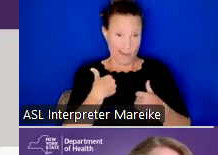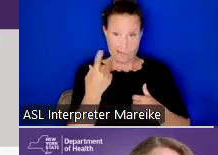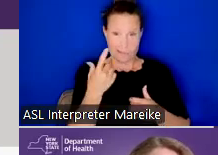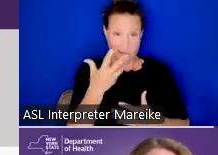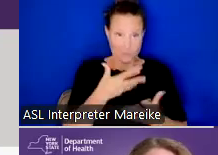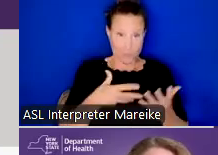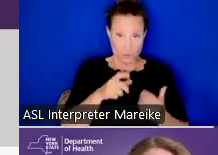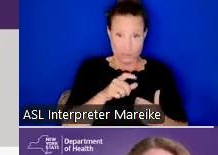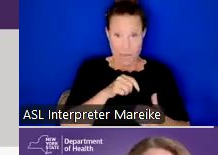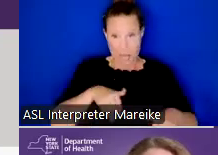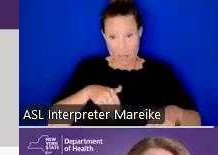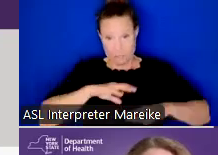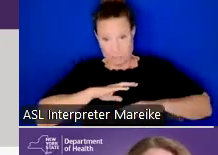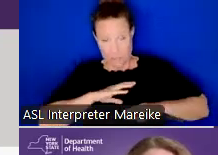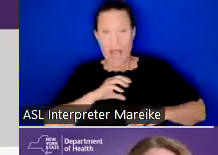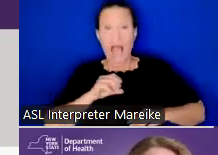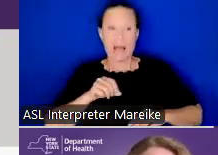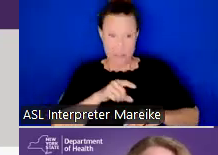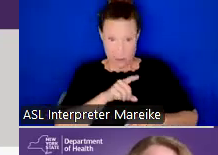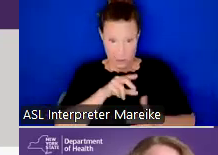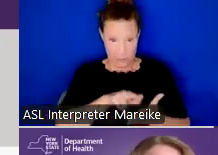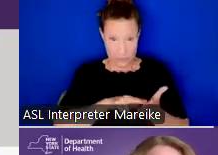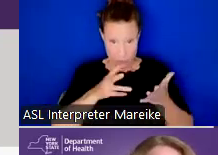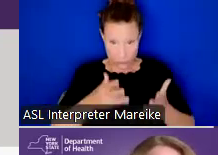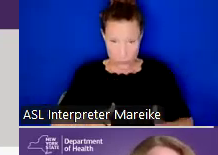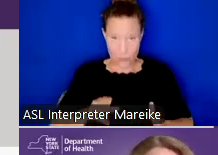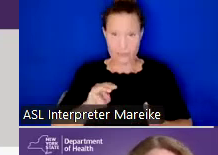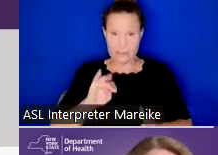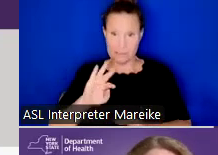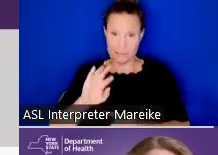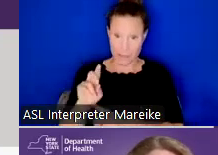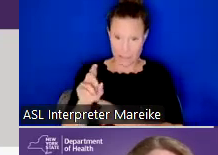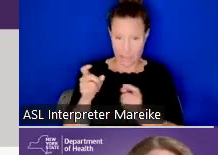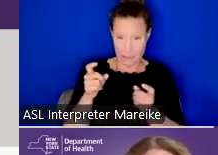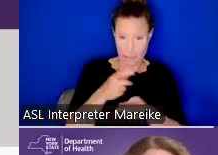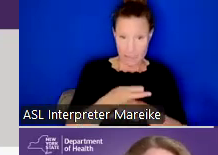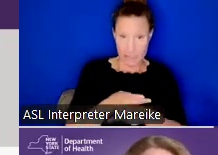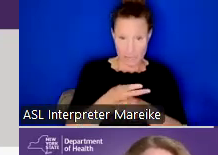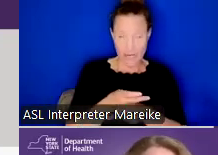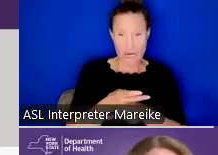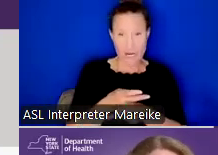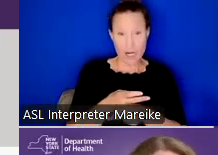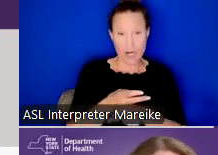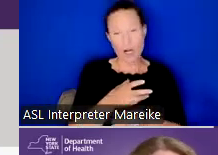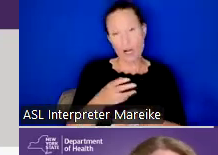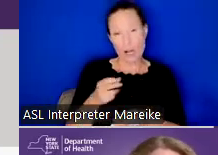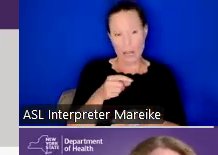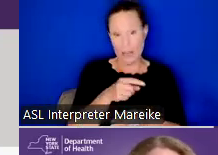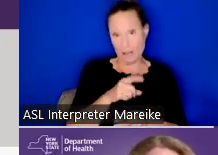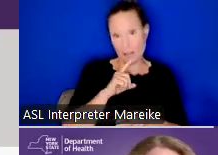are enrolled in Medicaid managed care and meet one of these population focuses, which are pretty